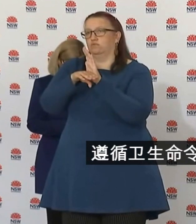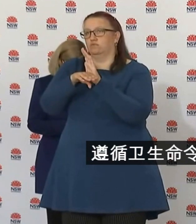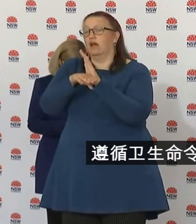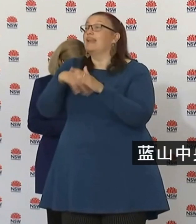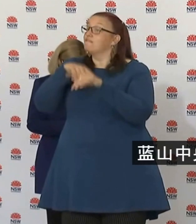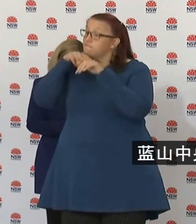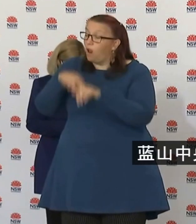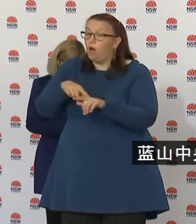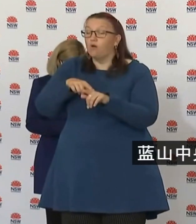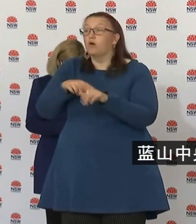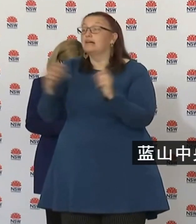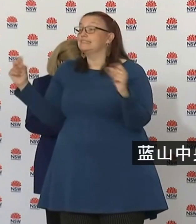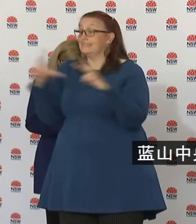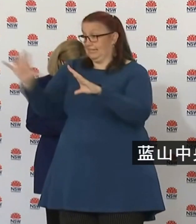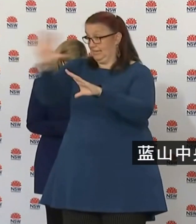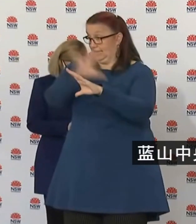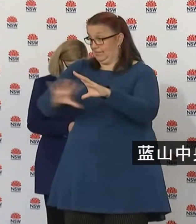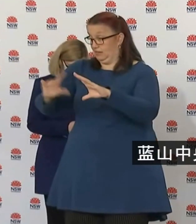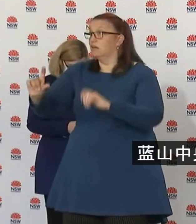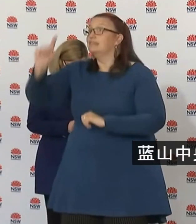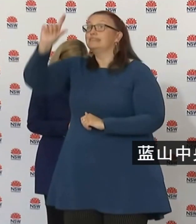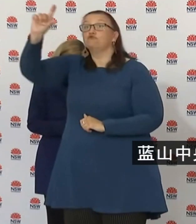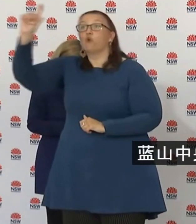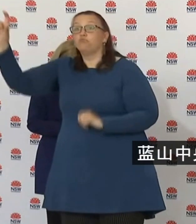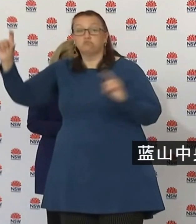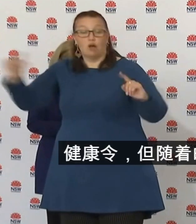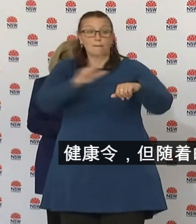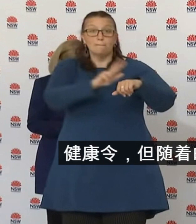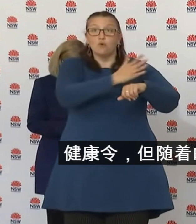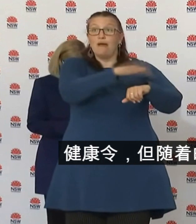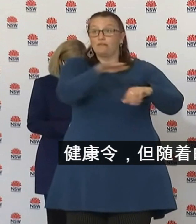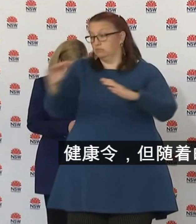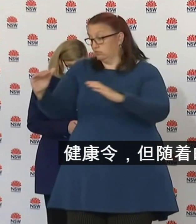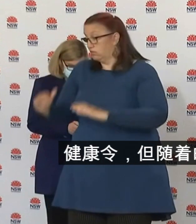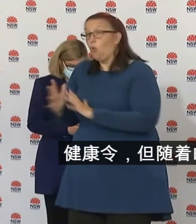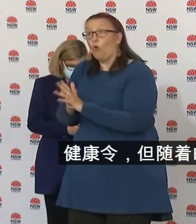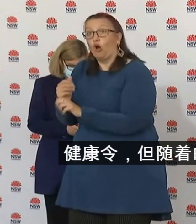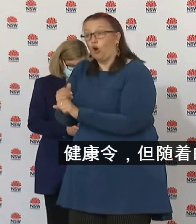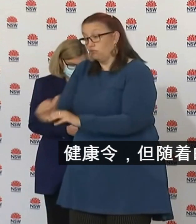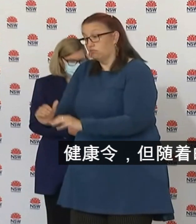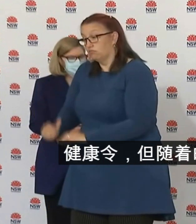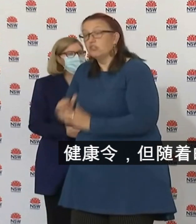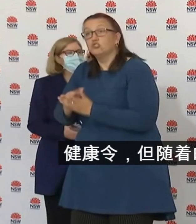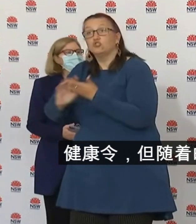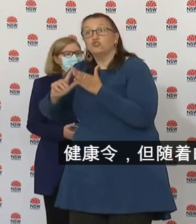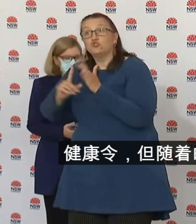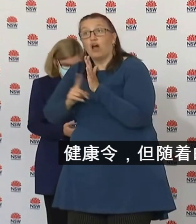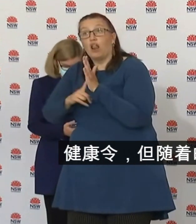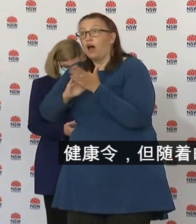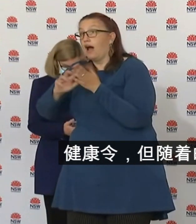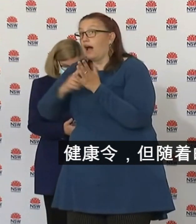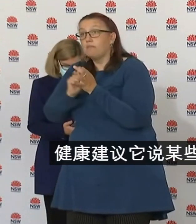in Greater Sydney, Blue Mountains, Central Coast, Shellharbour and Wollongong to the health orders. But as the weeks go